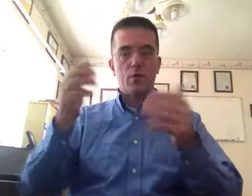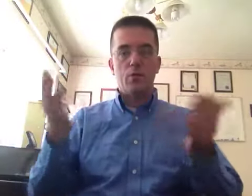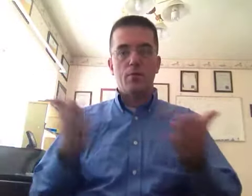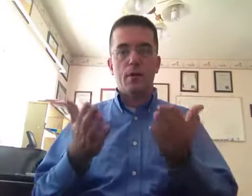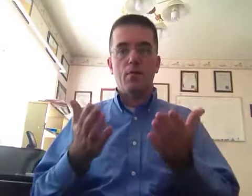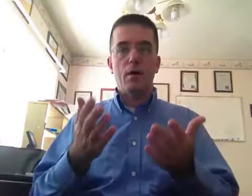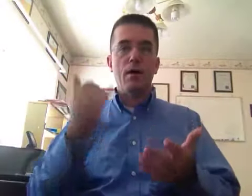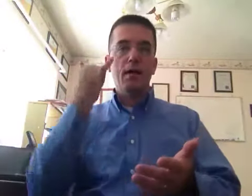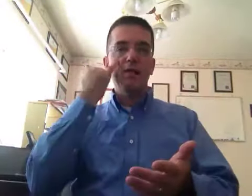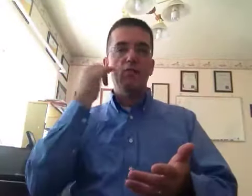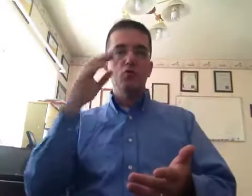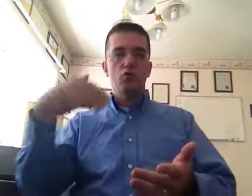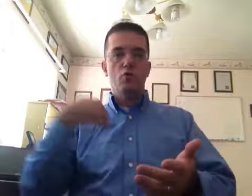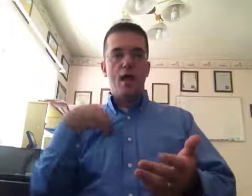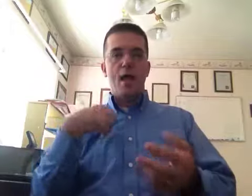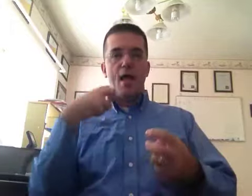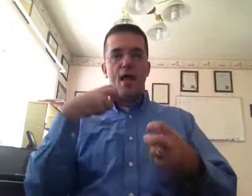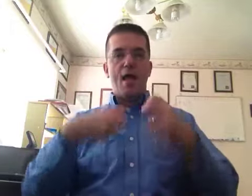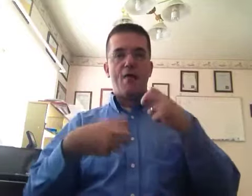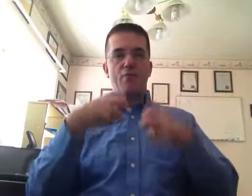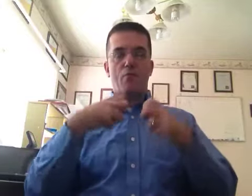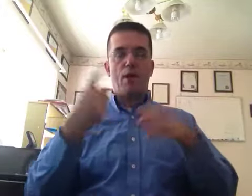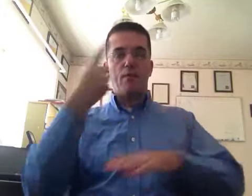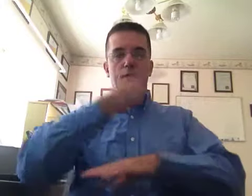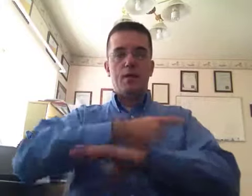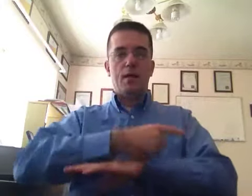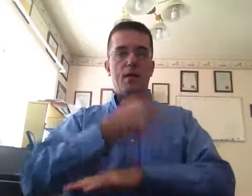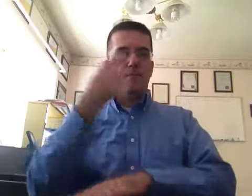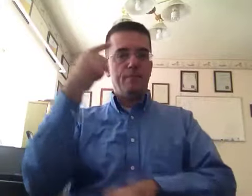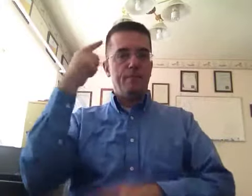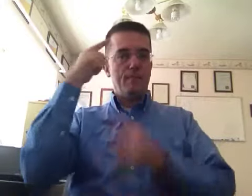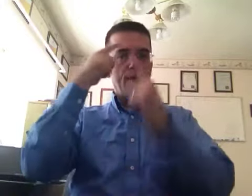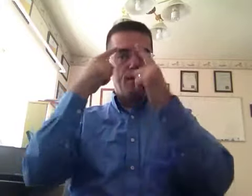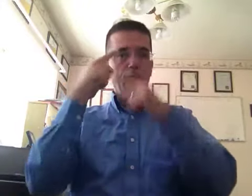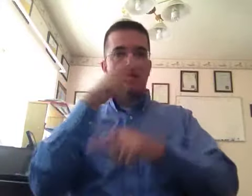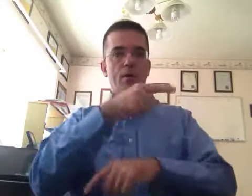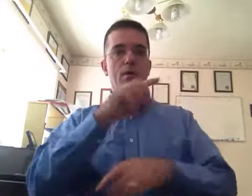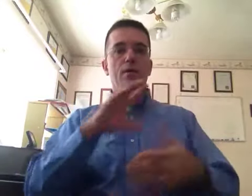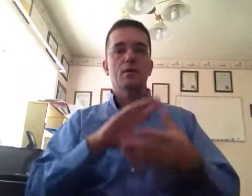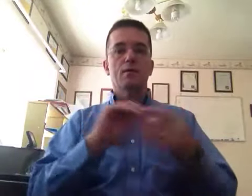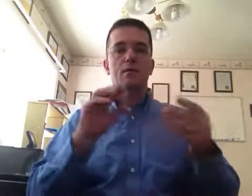just in case you thought you had a problem, this is the Dave Ramsey Show.